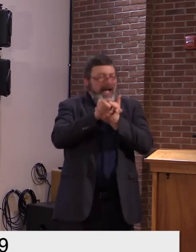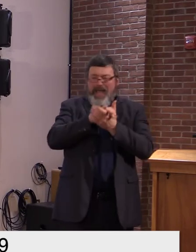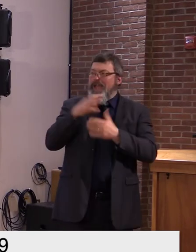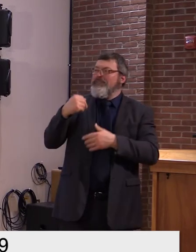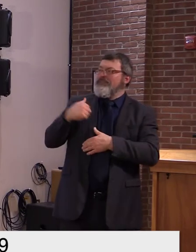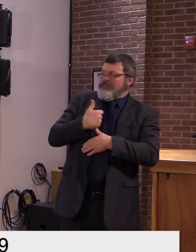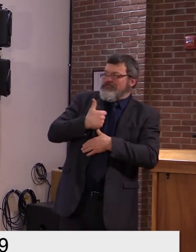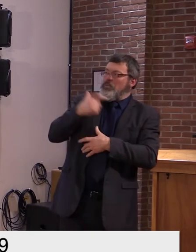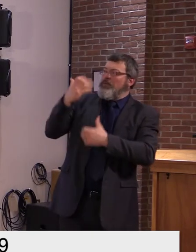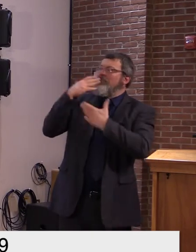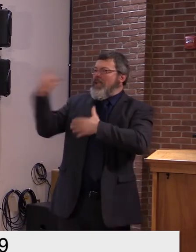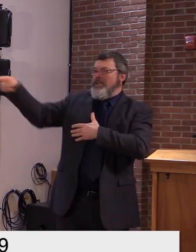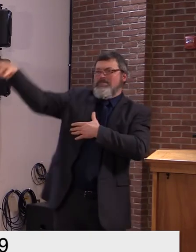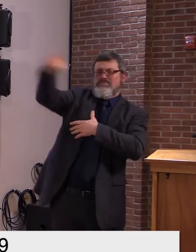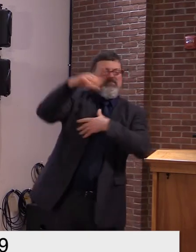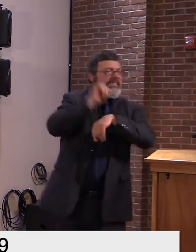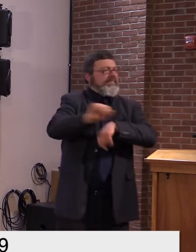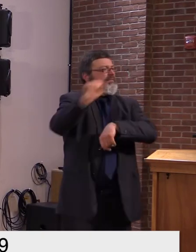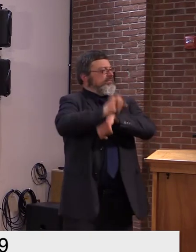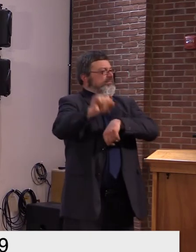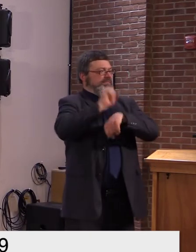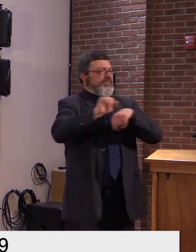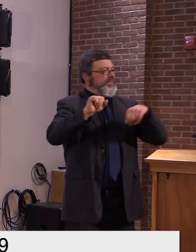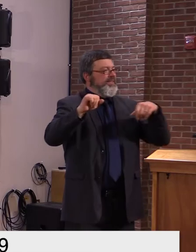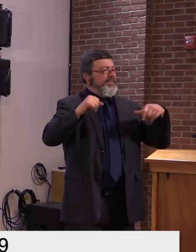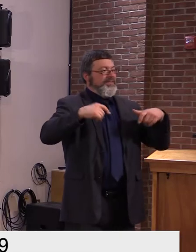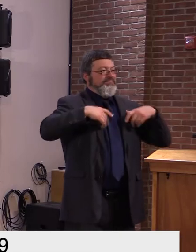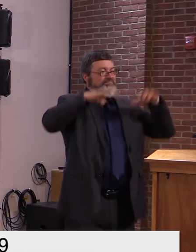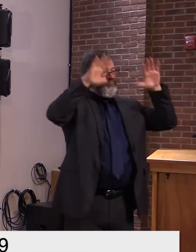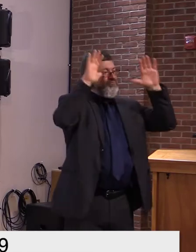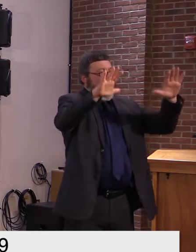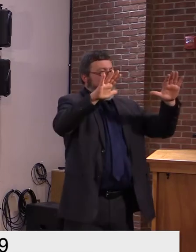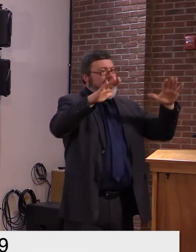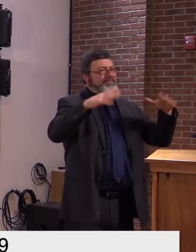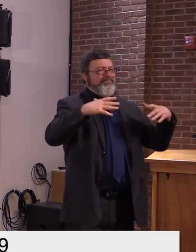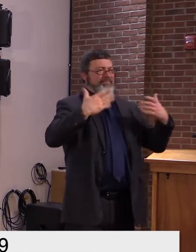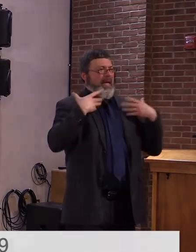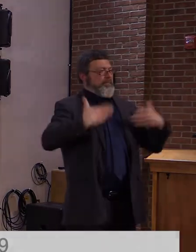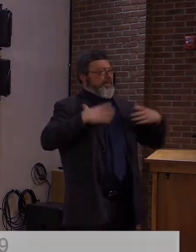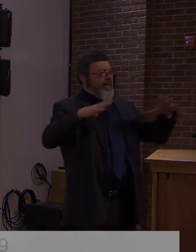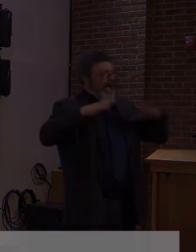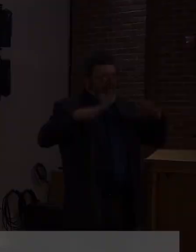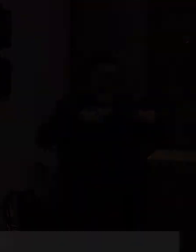of your good work, a nice family Christmas. And everybody have a good holiday. Thank you very much.